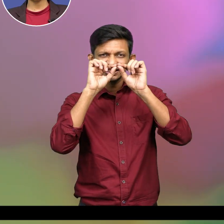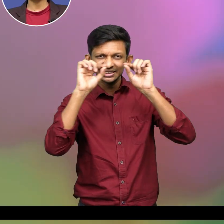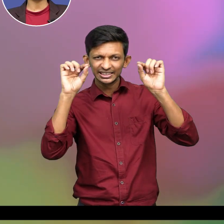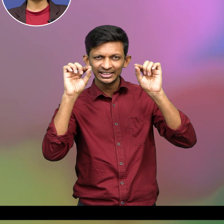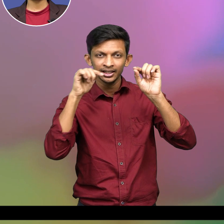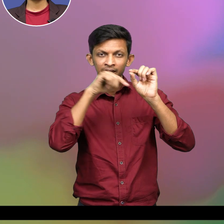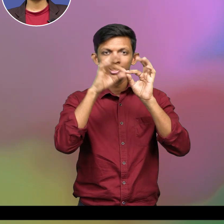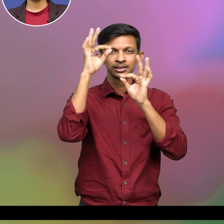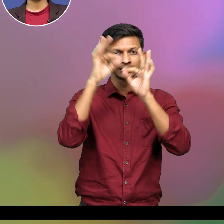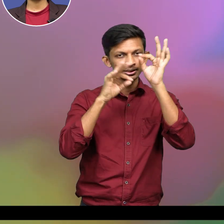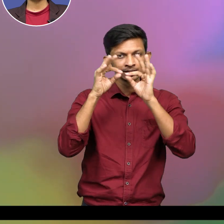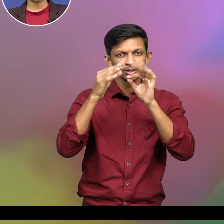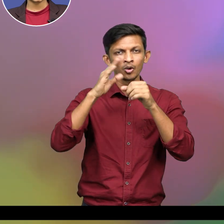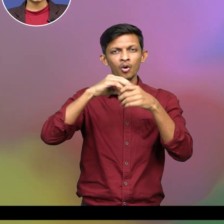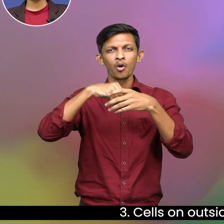Cork.